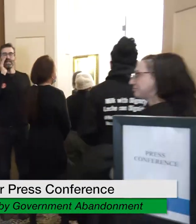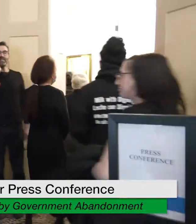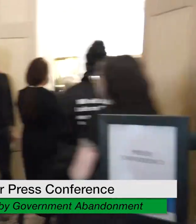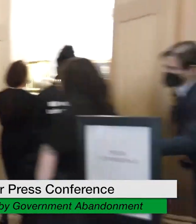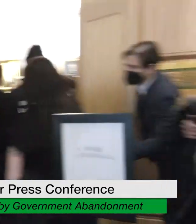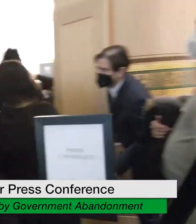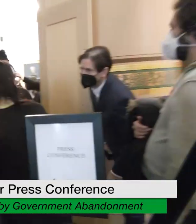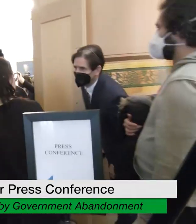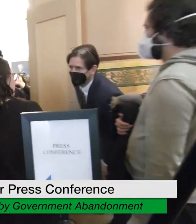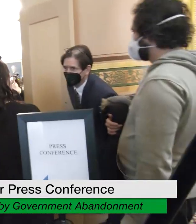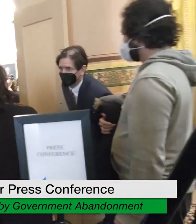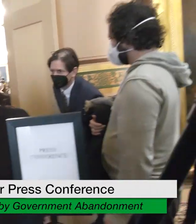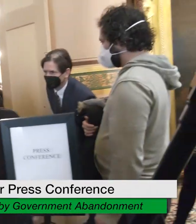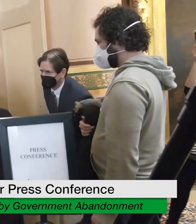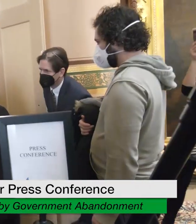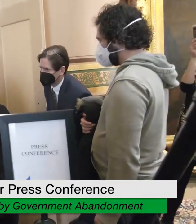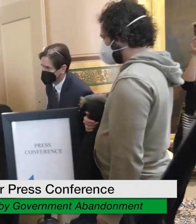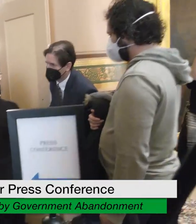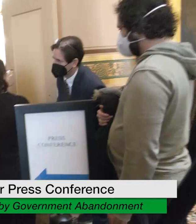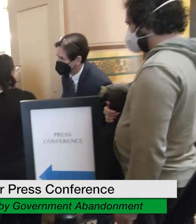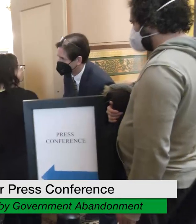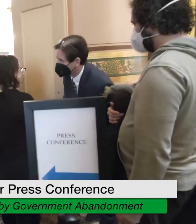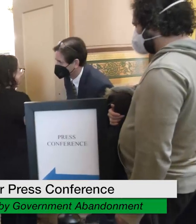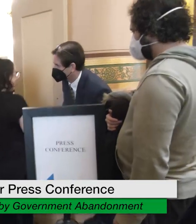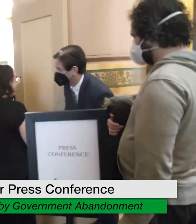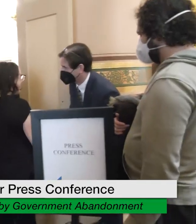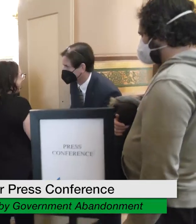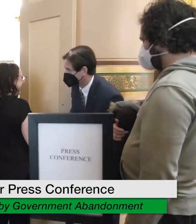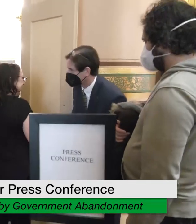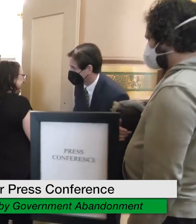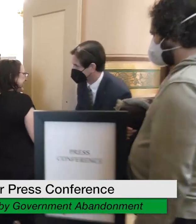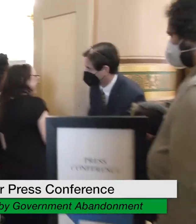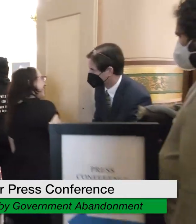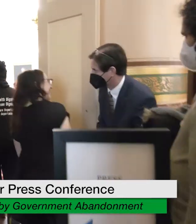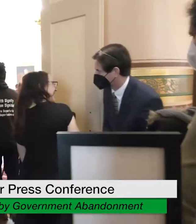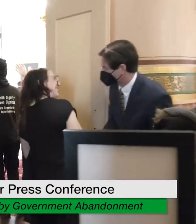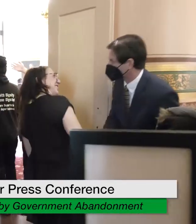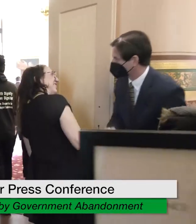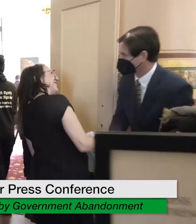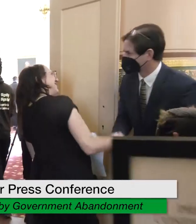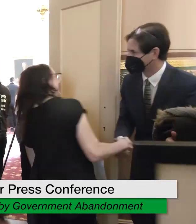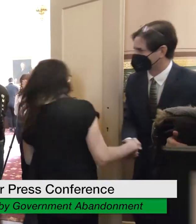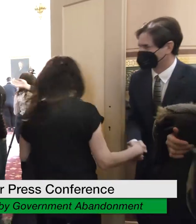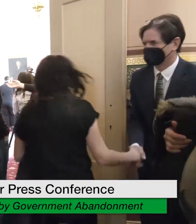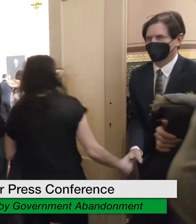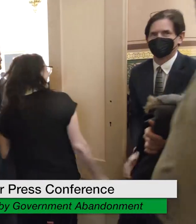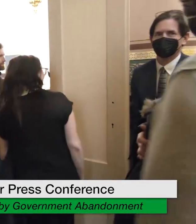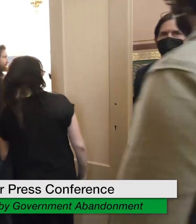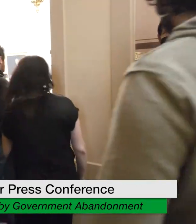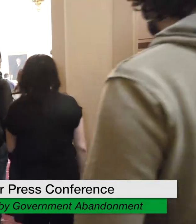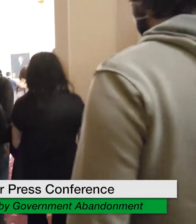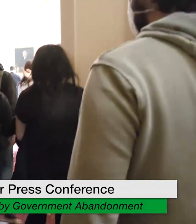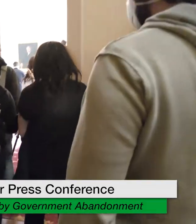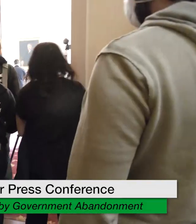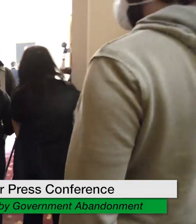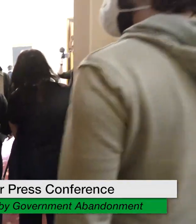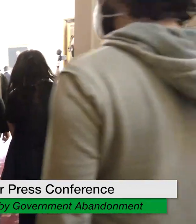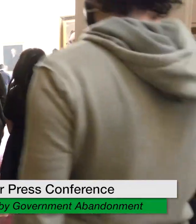over me. I went down to the state house and I took back what he stole from me.